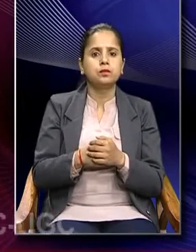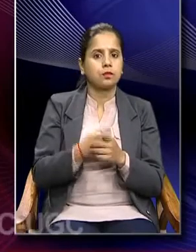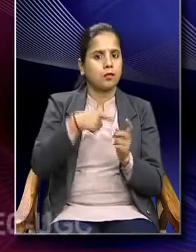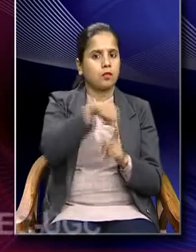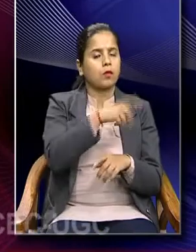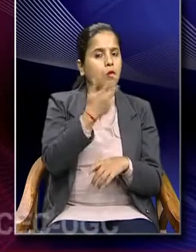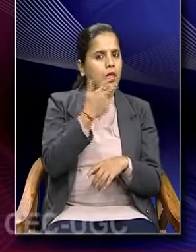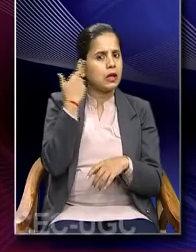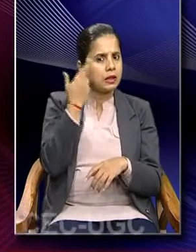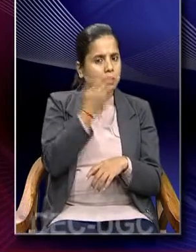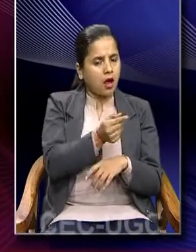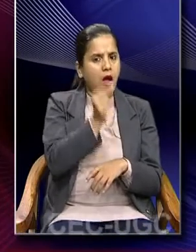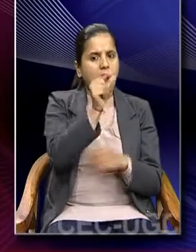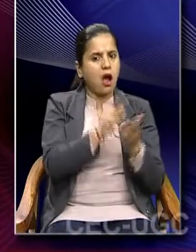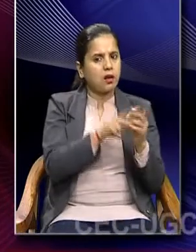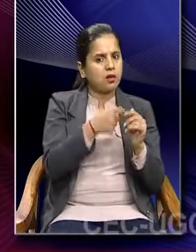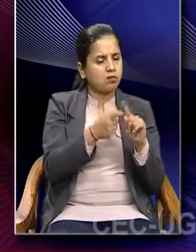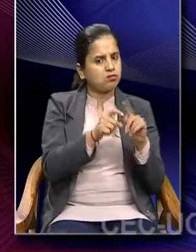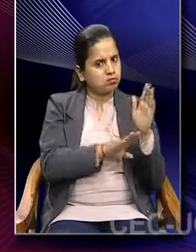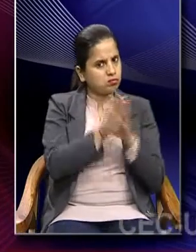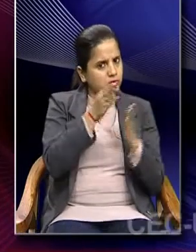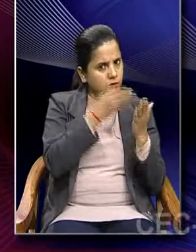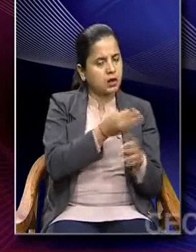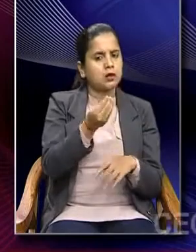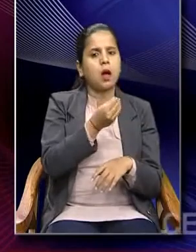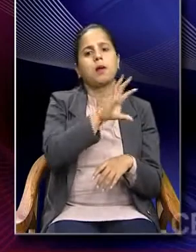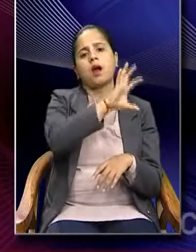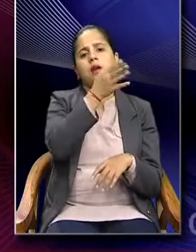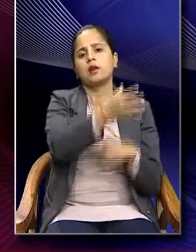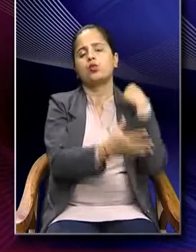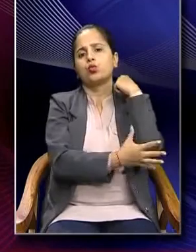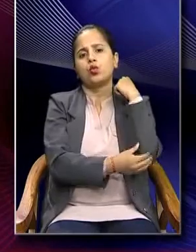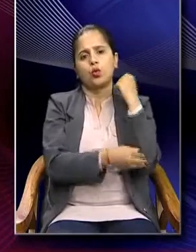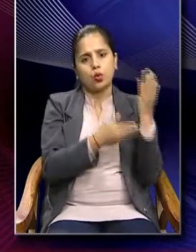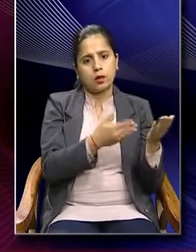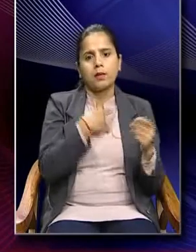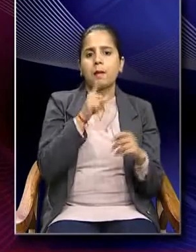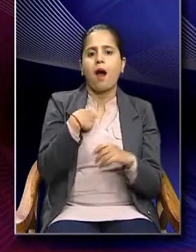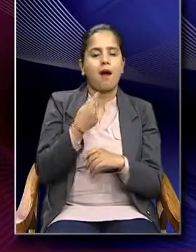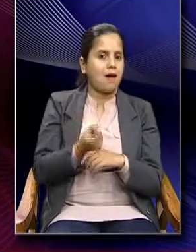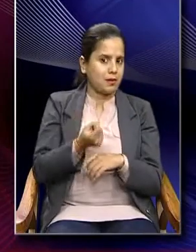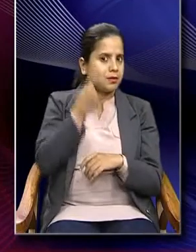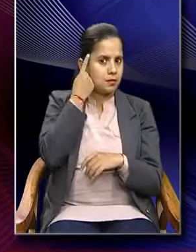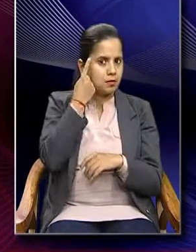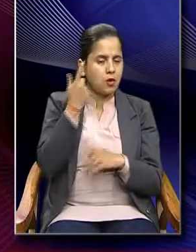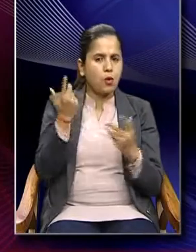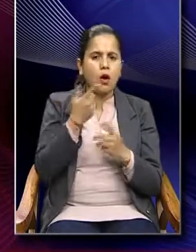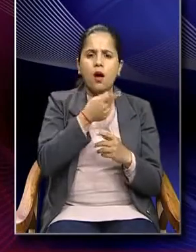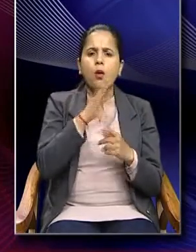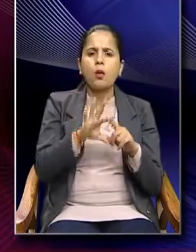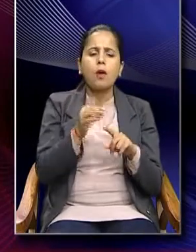because of this underdevelopment the certain countries are poor, so we need to understand what leads to